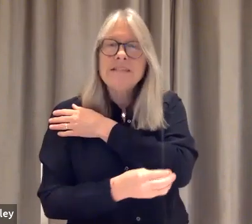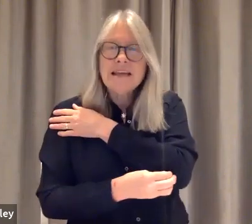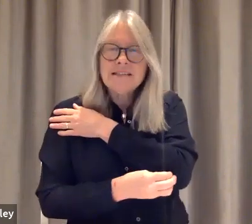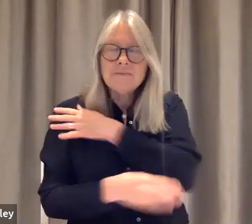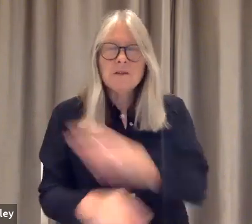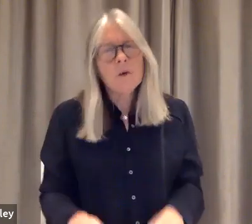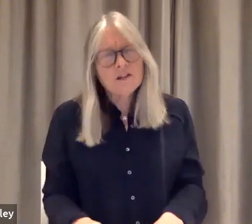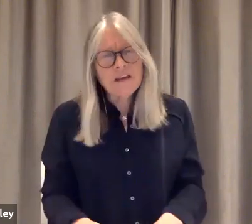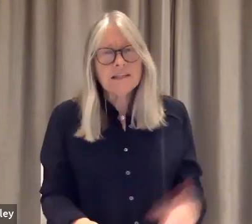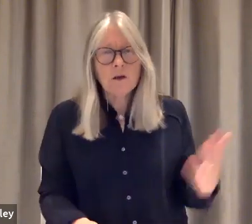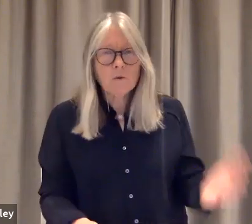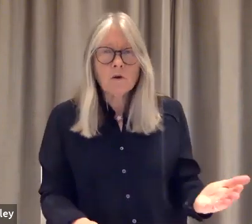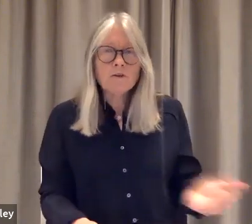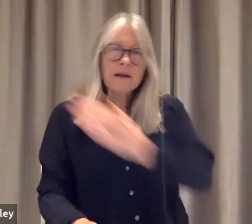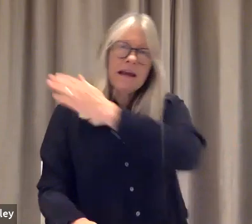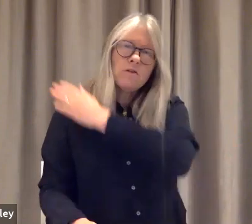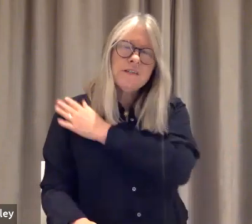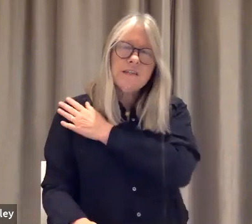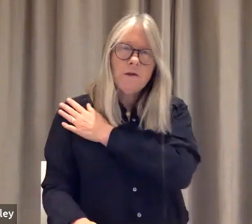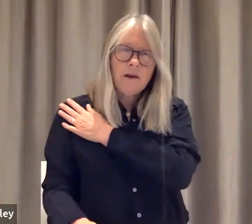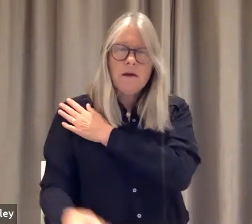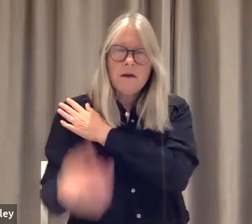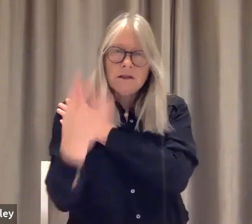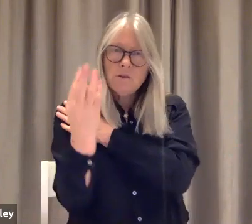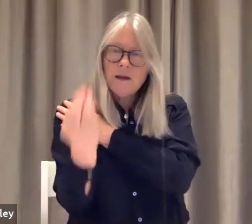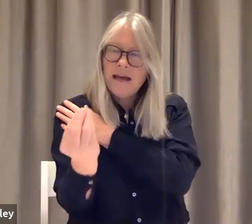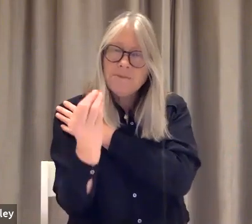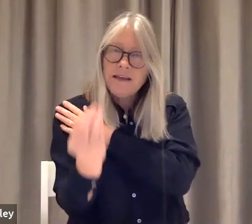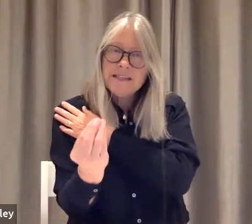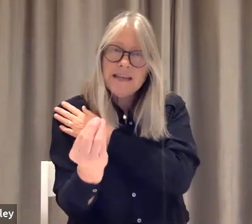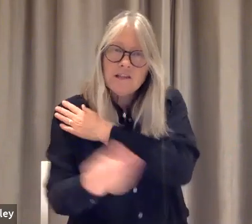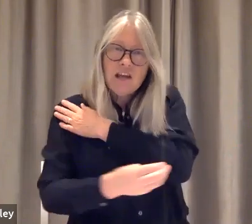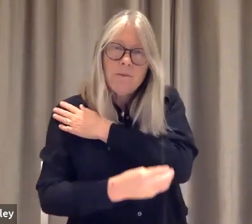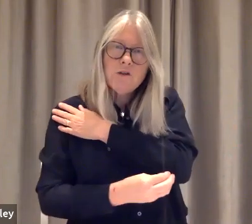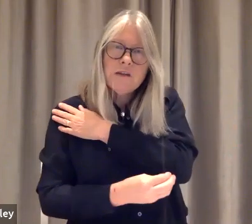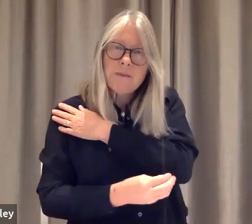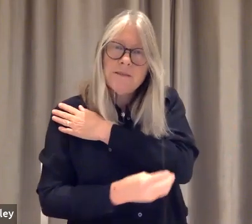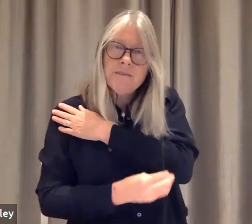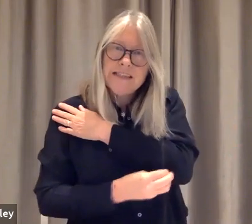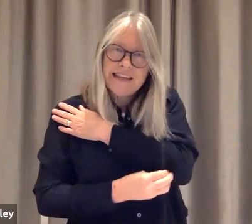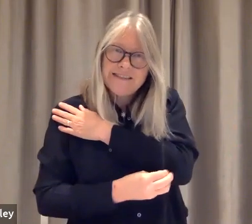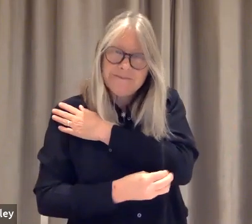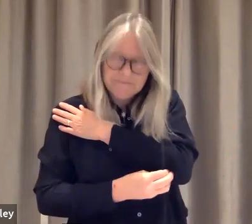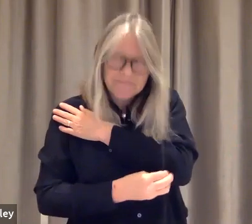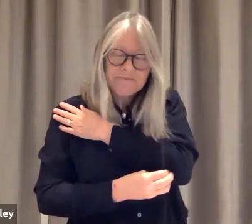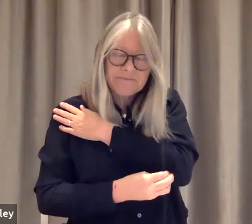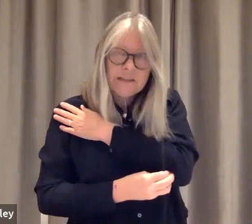Biscuit. So quite tricky. So non-dominant hand crosses over. Dominant hand makes this hand shape. 2 taps. Biscuit. It's all